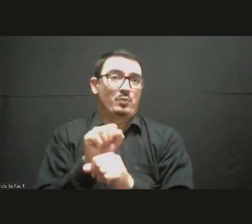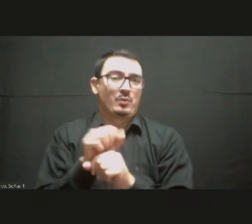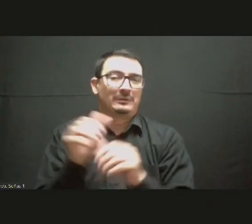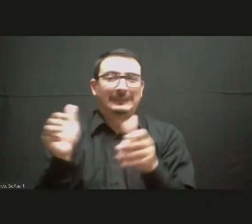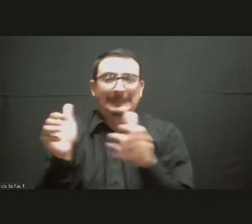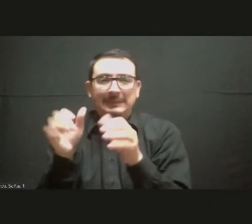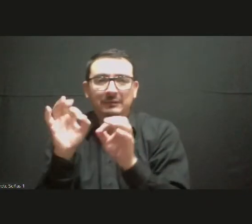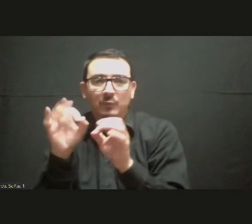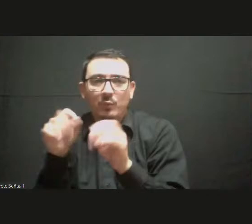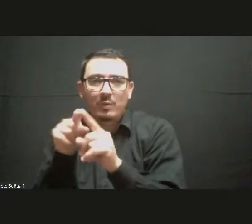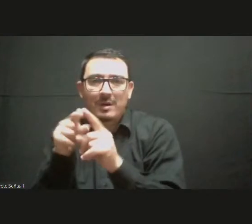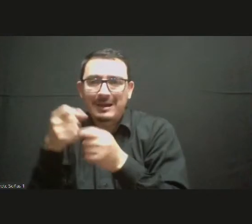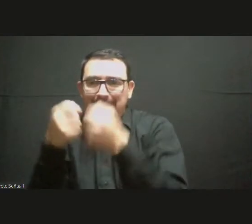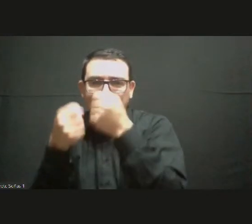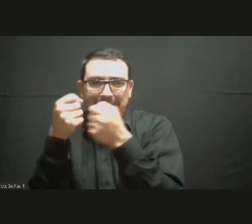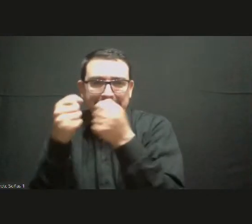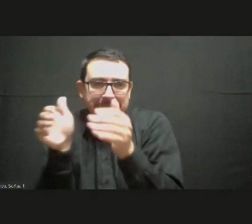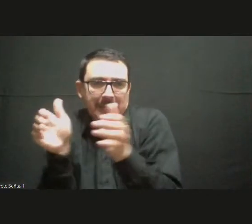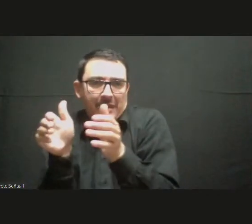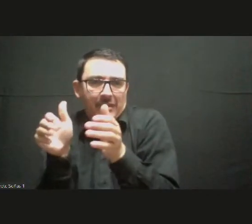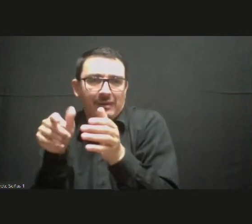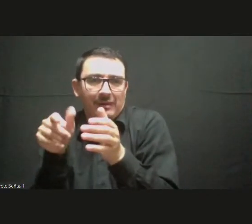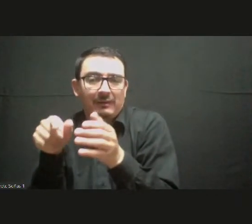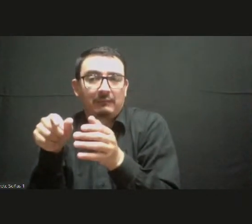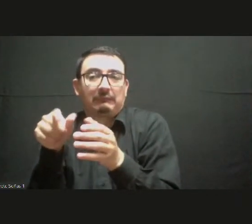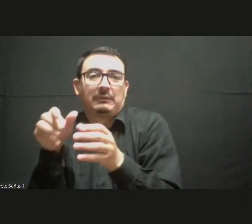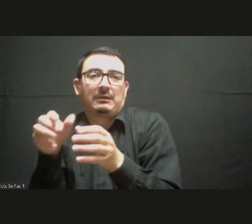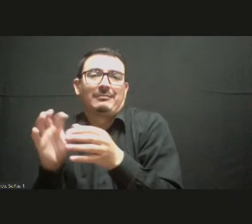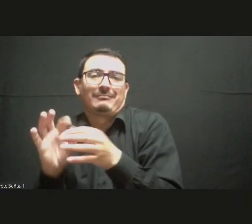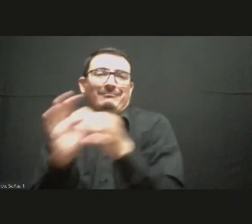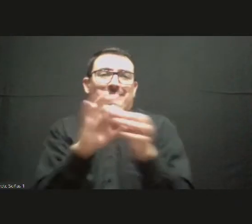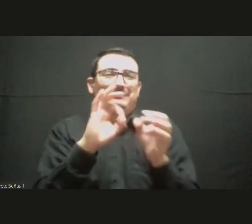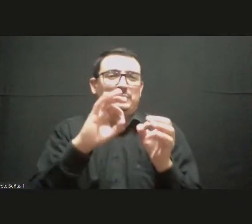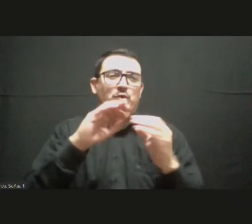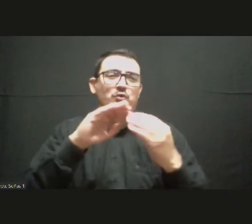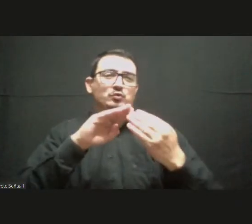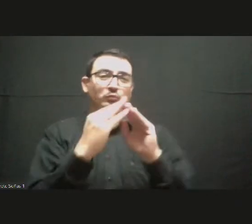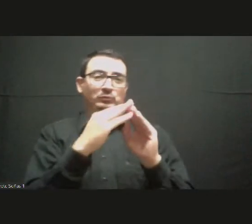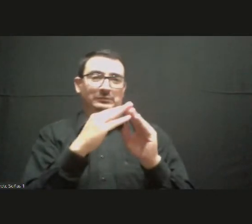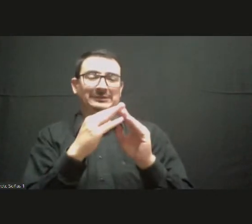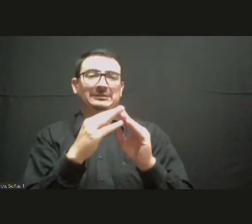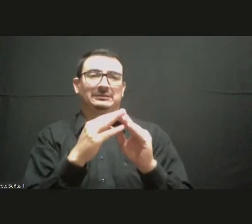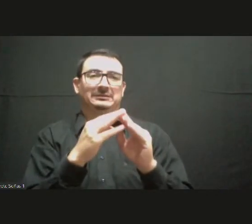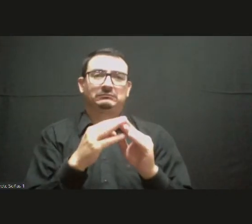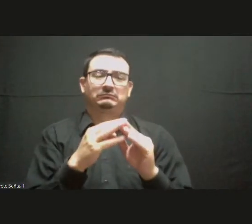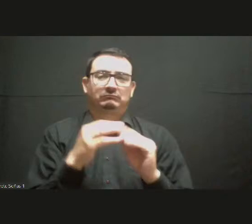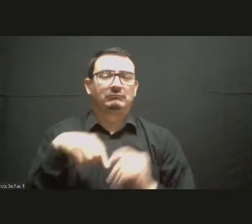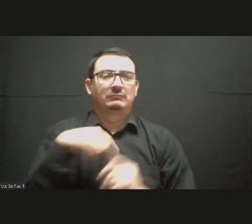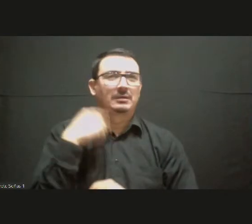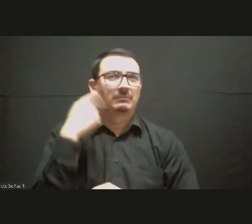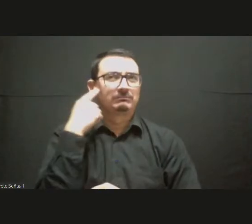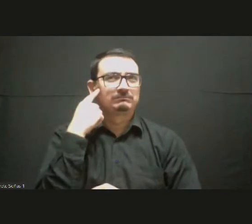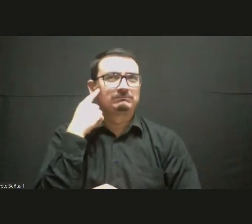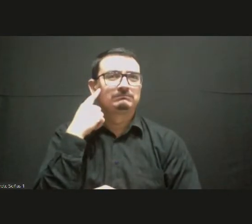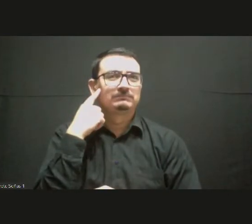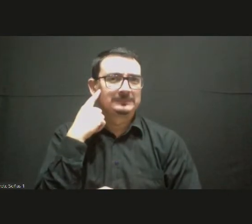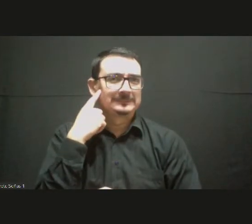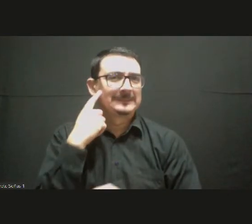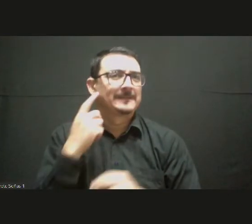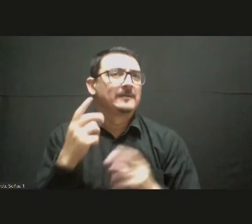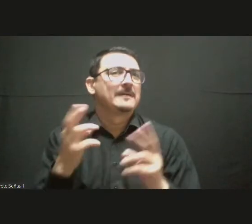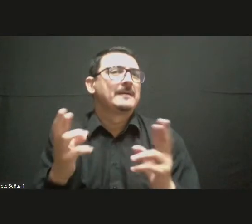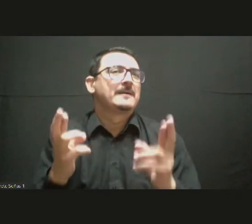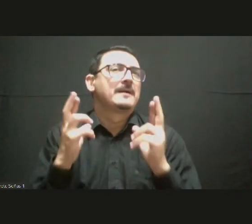mind, I look forward to today's discussion that addresses so many important questions, including